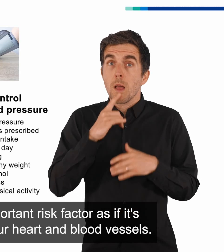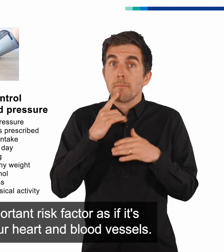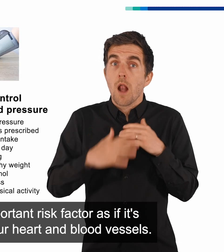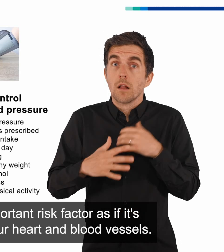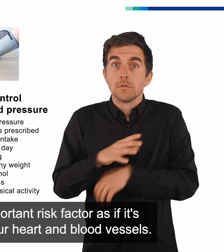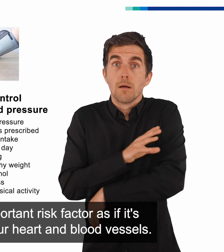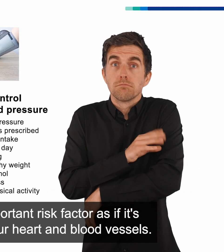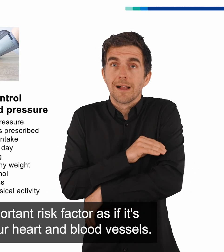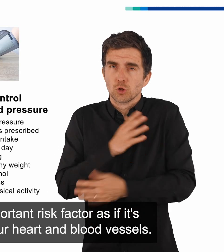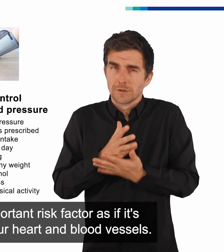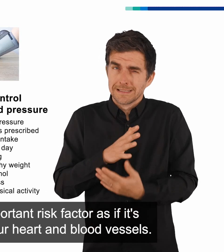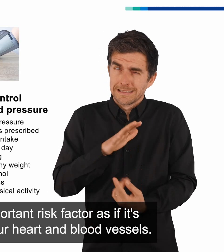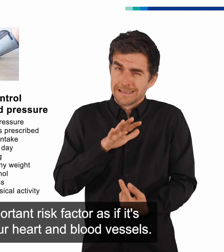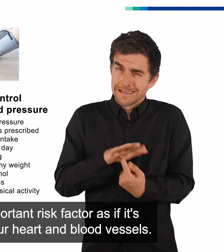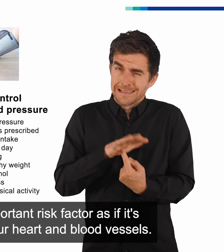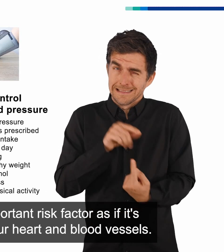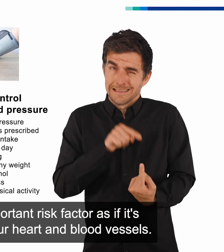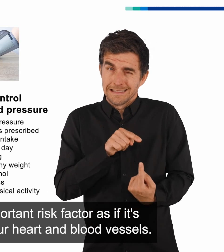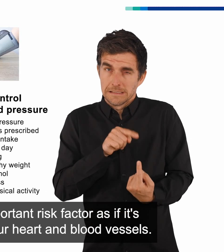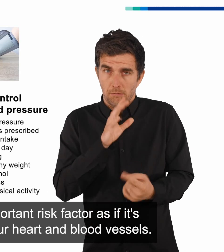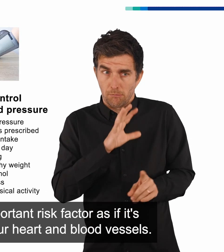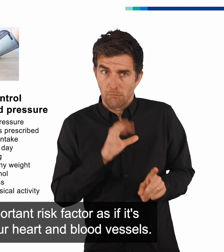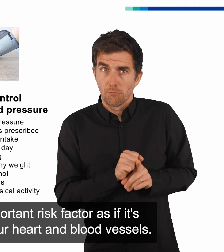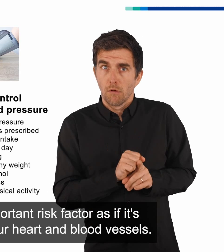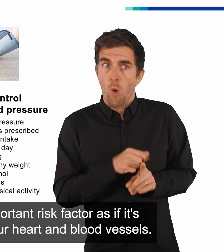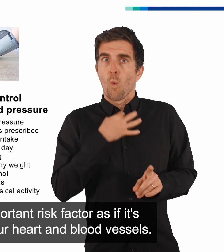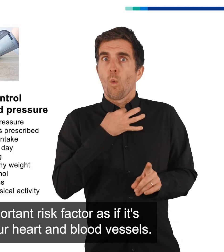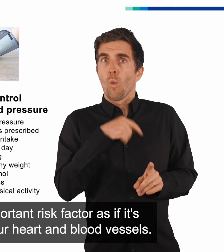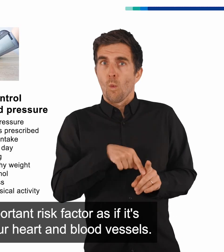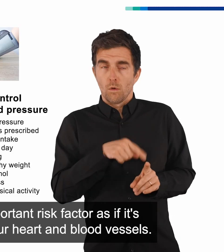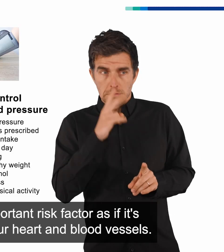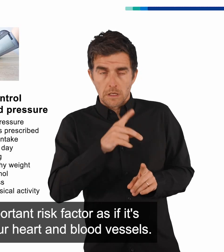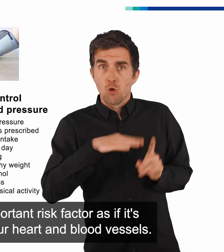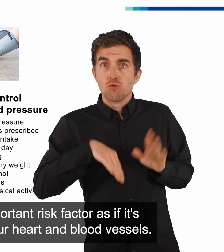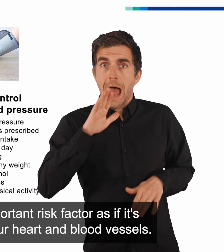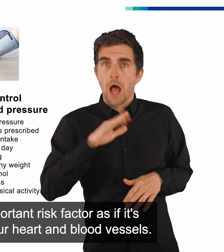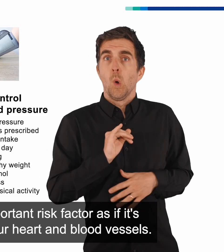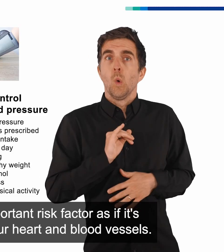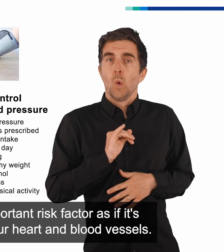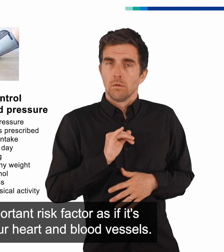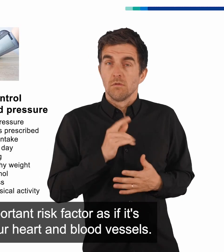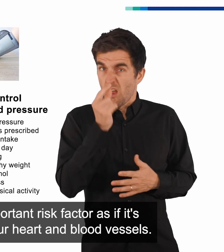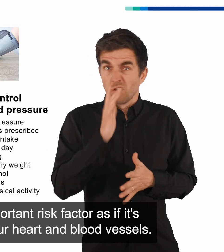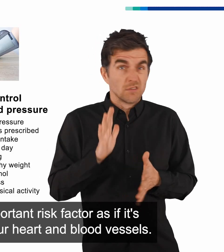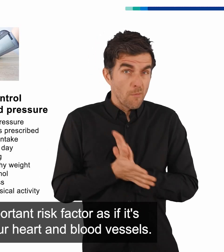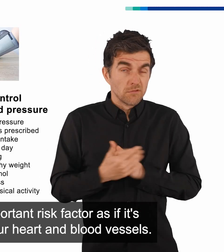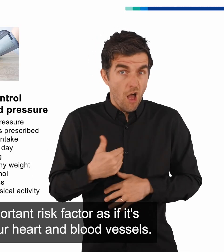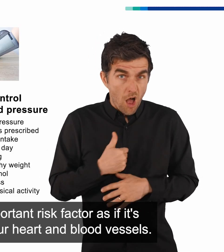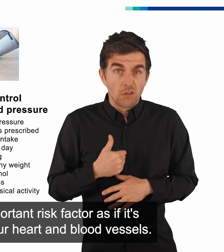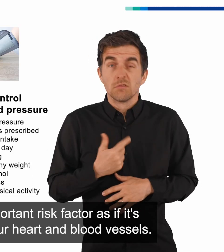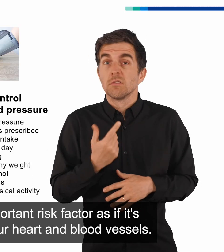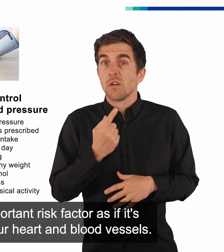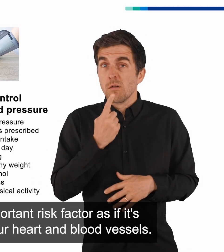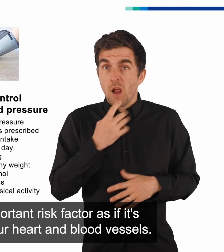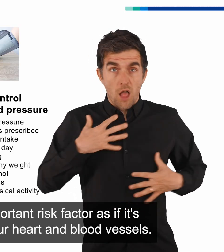Blood pressure is an important risk factor, as if it's too high, it can damage your heart and blood vessels. It is